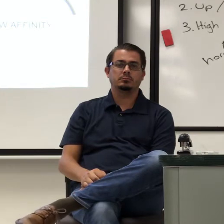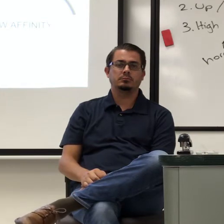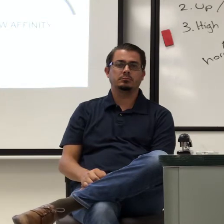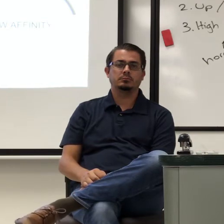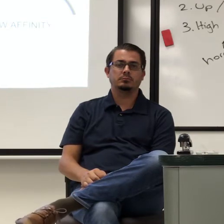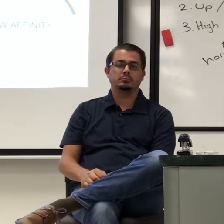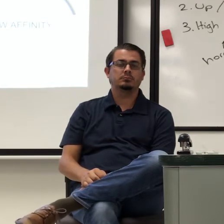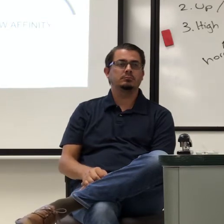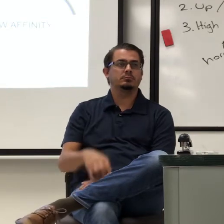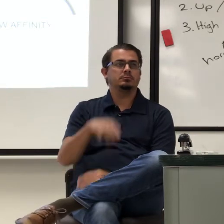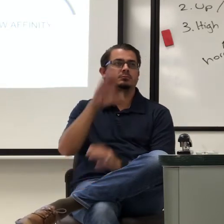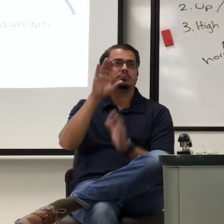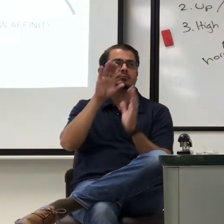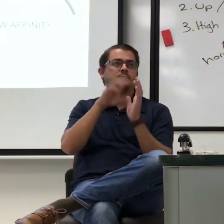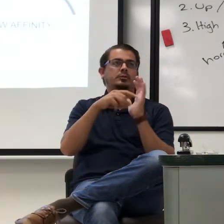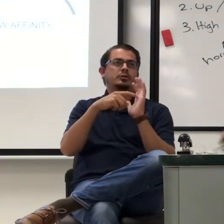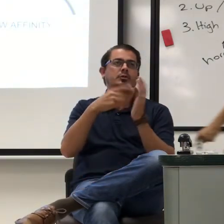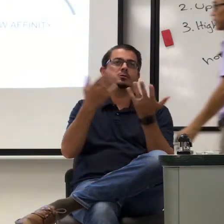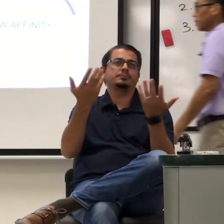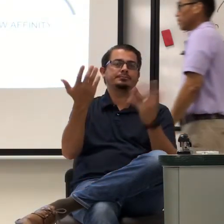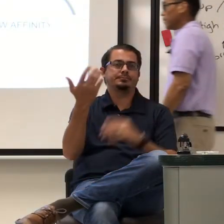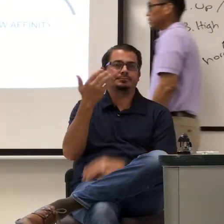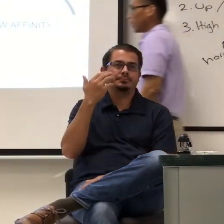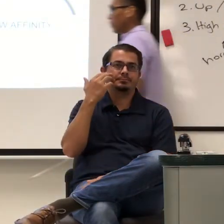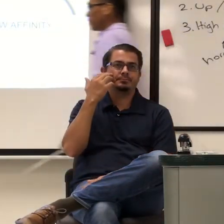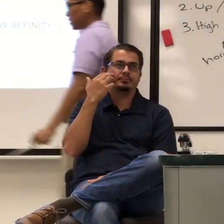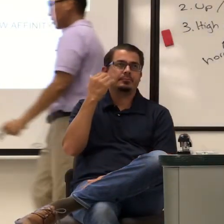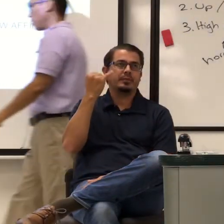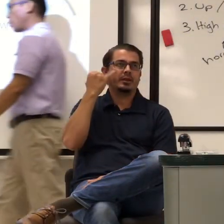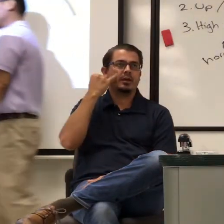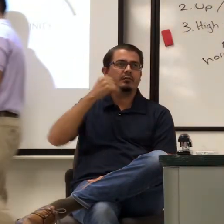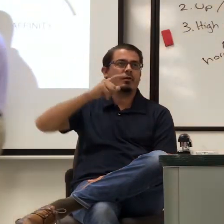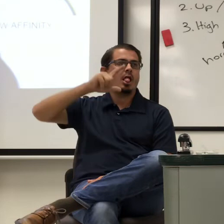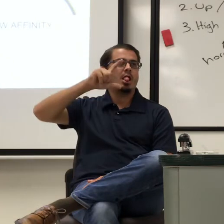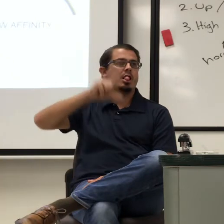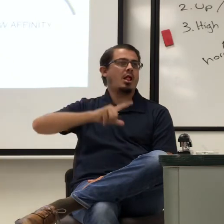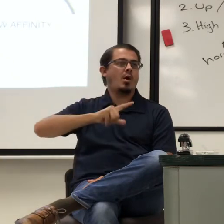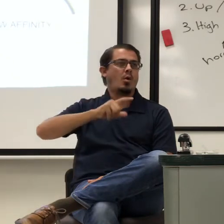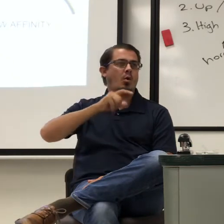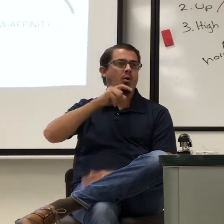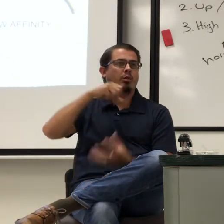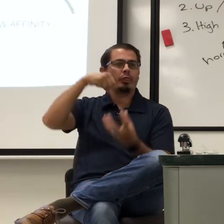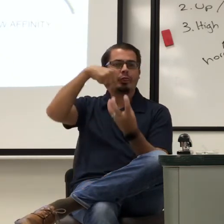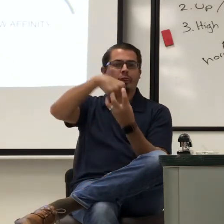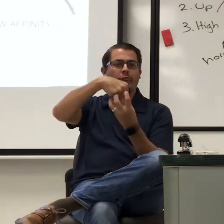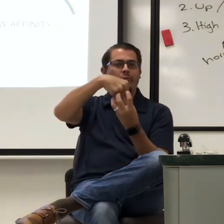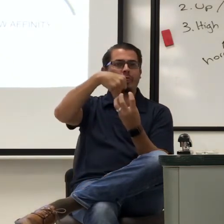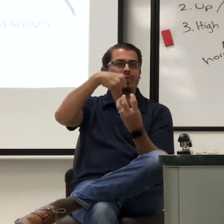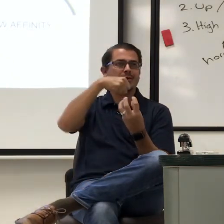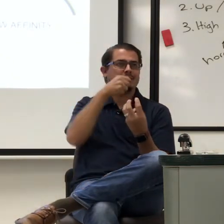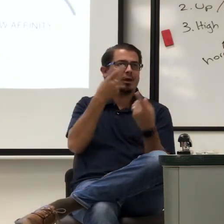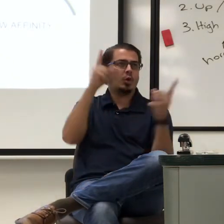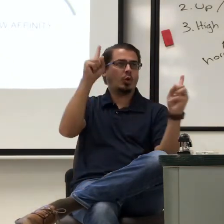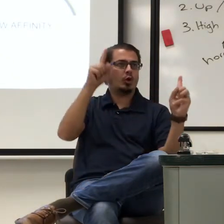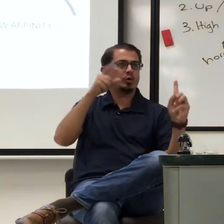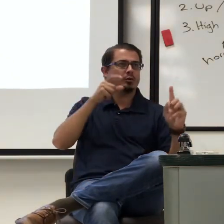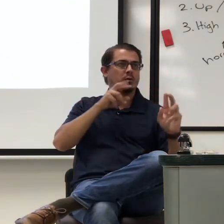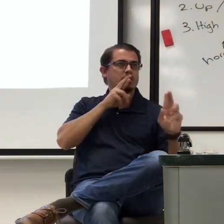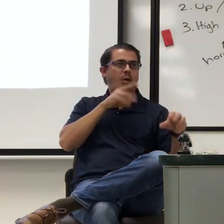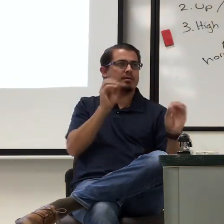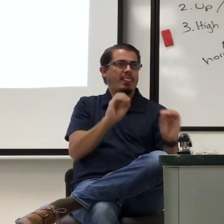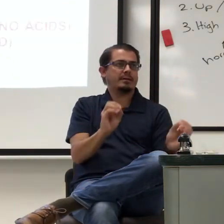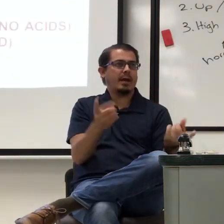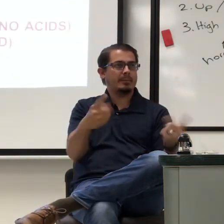So the illustration, you know, if it's low affinity, you won't trigger a response. So now we can kind of start to